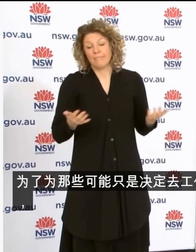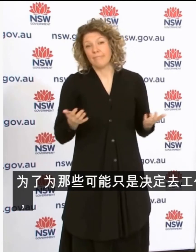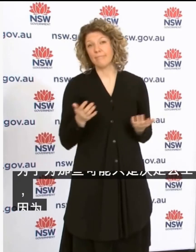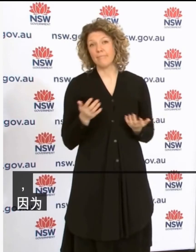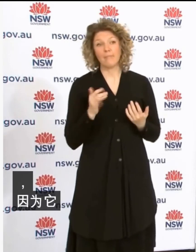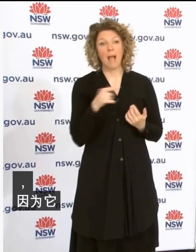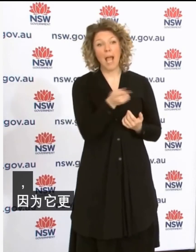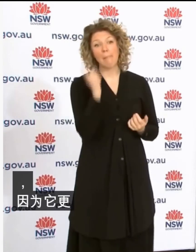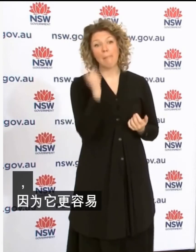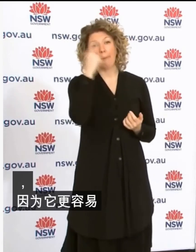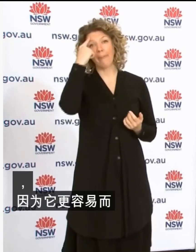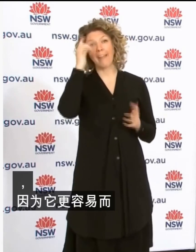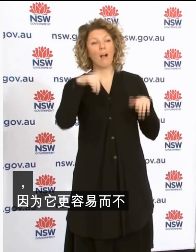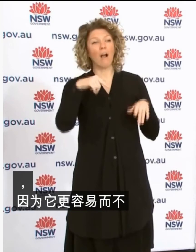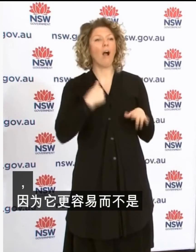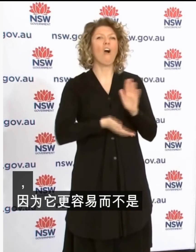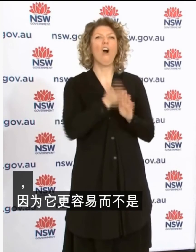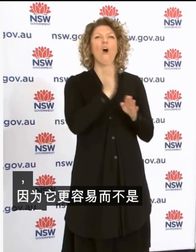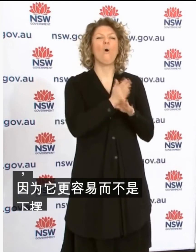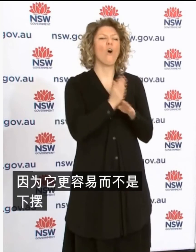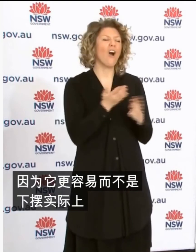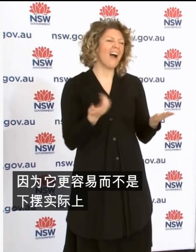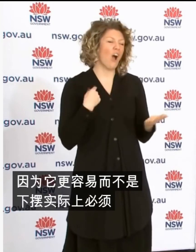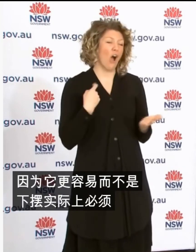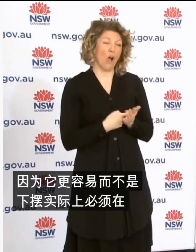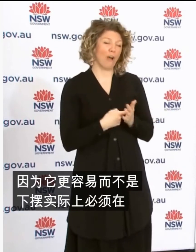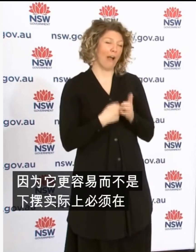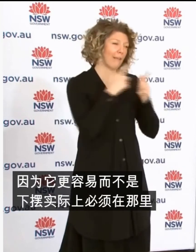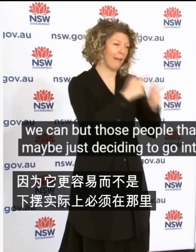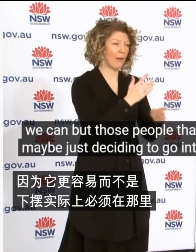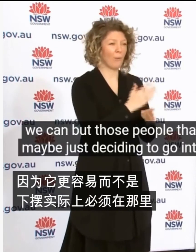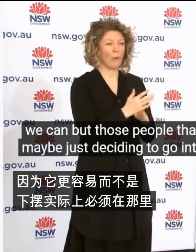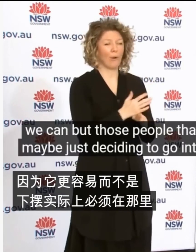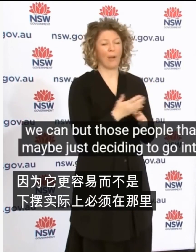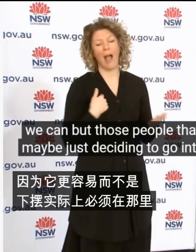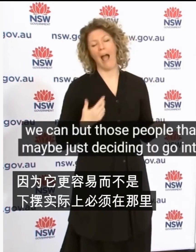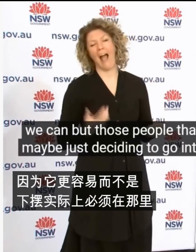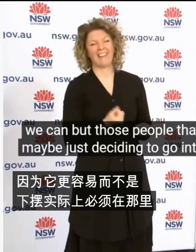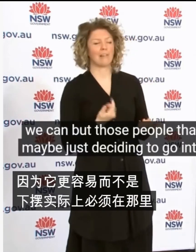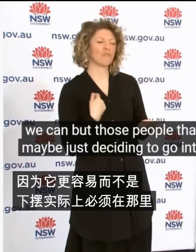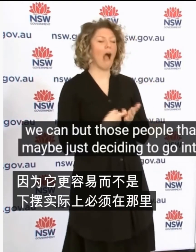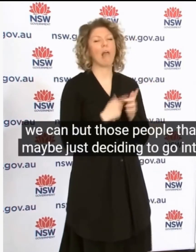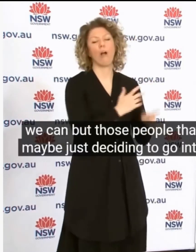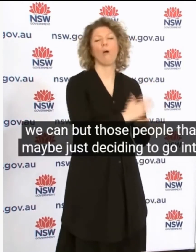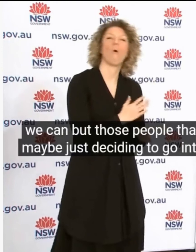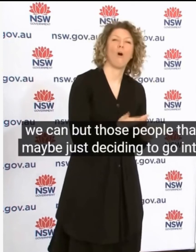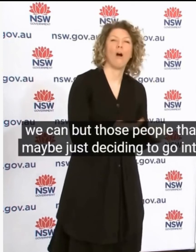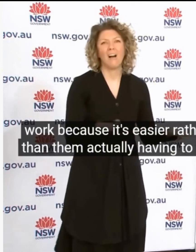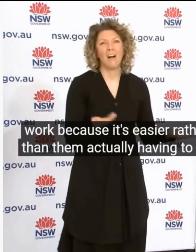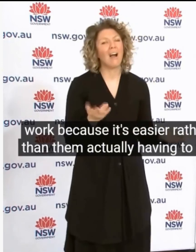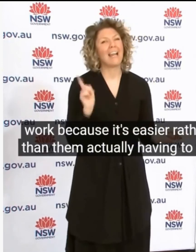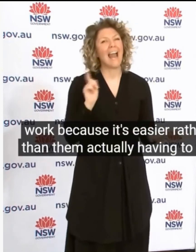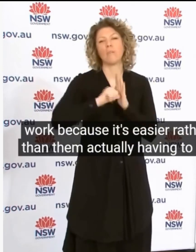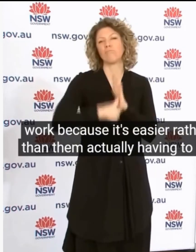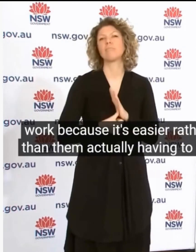deciding to go into work because it's easier rather than them actually having to be there. Sorry, just given